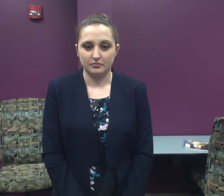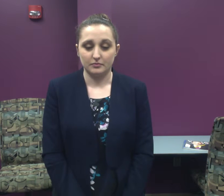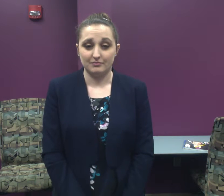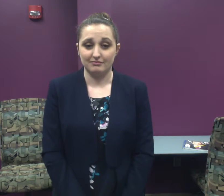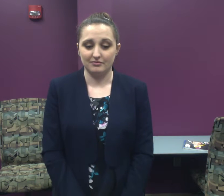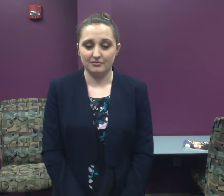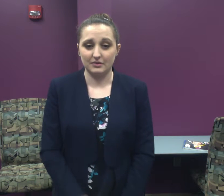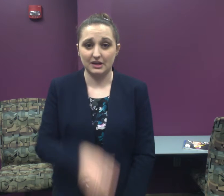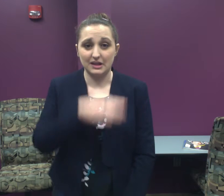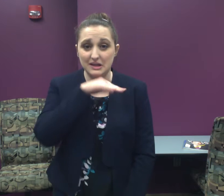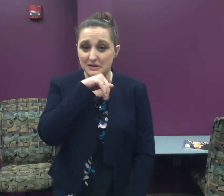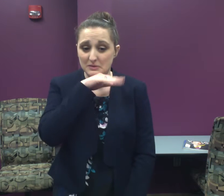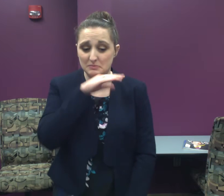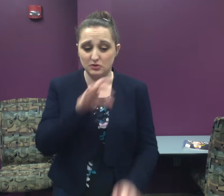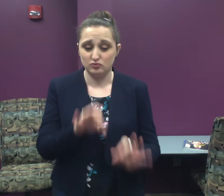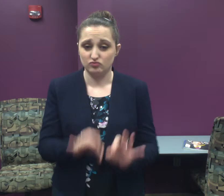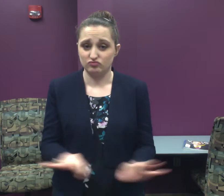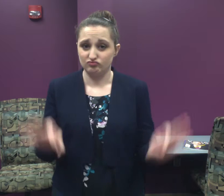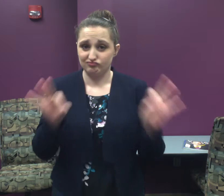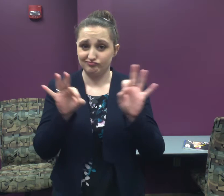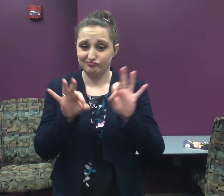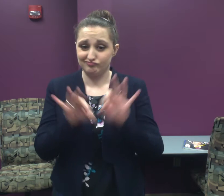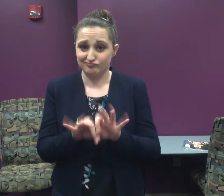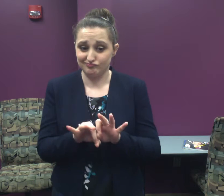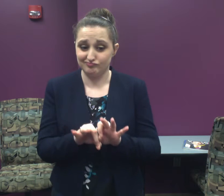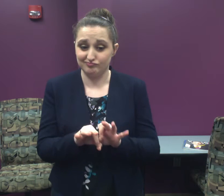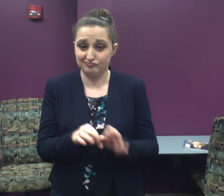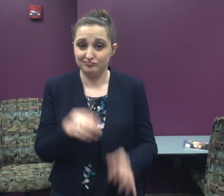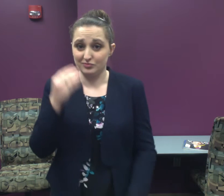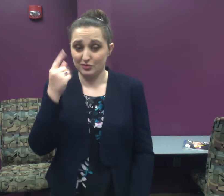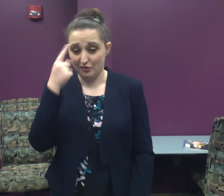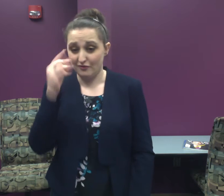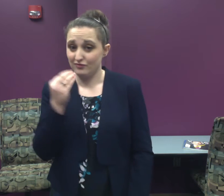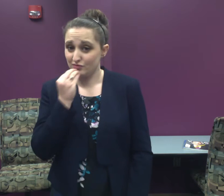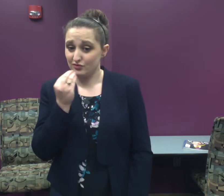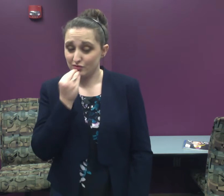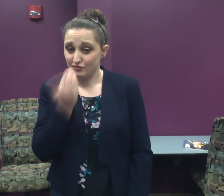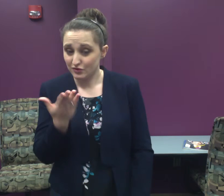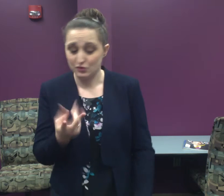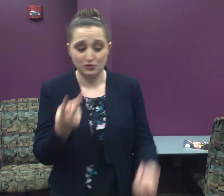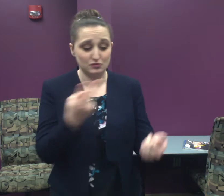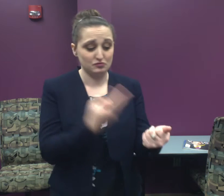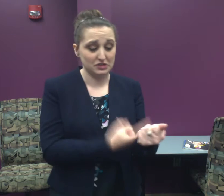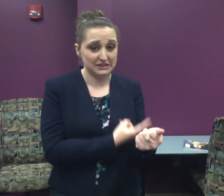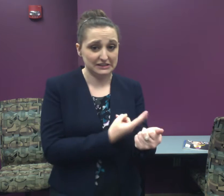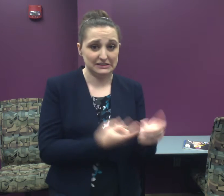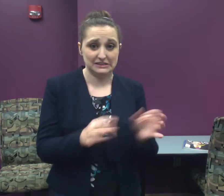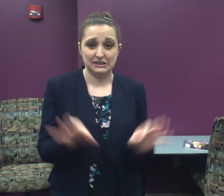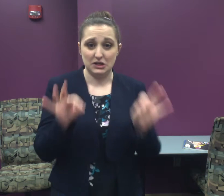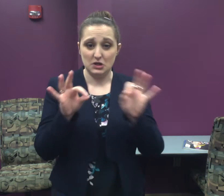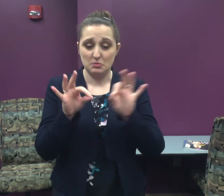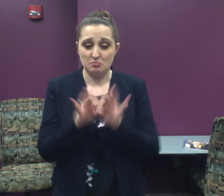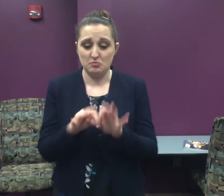for butchering, and there again, sheep. There again, it was used for wool, it was used for a number of items, not so much for